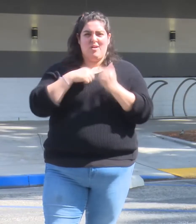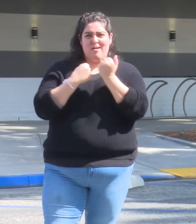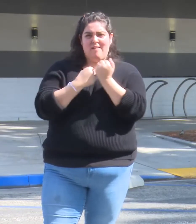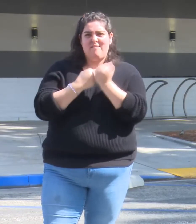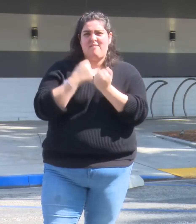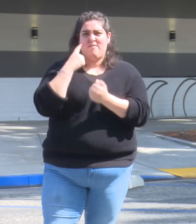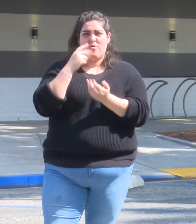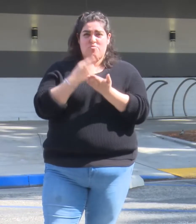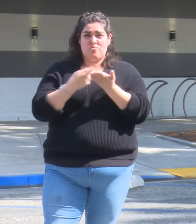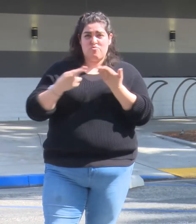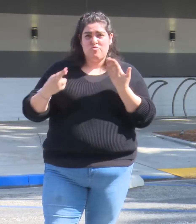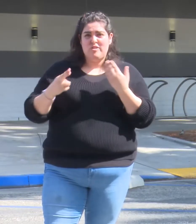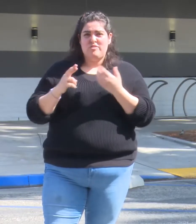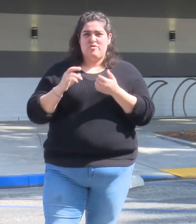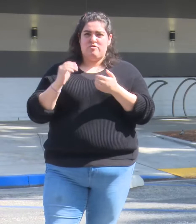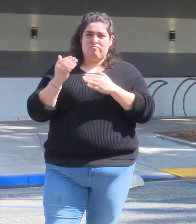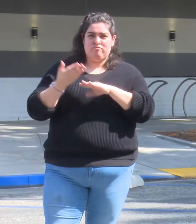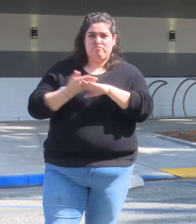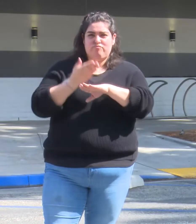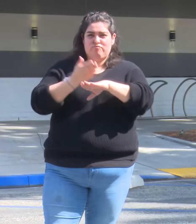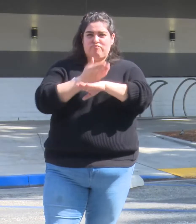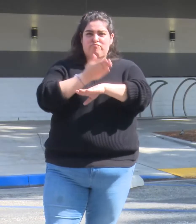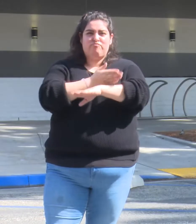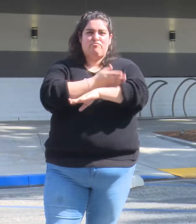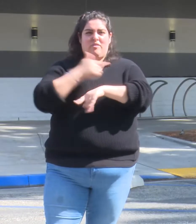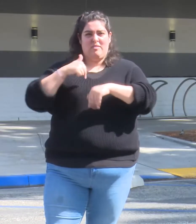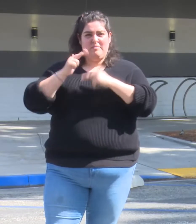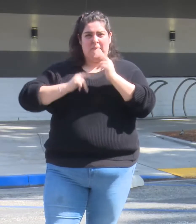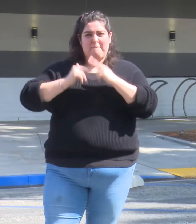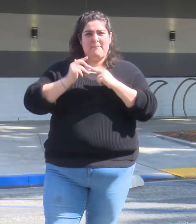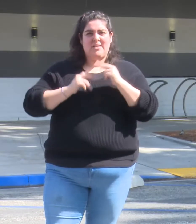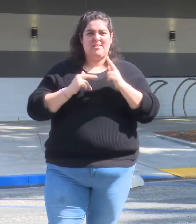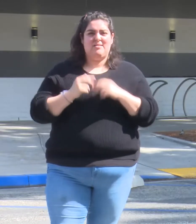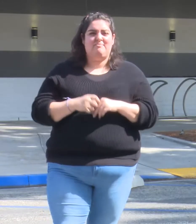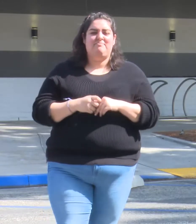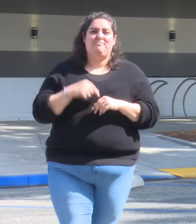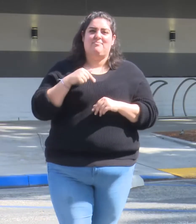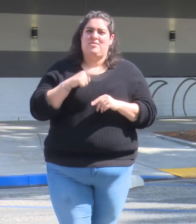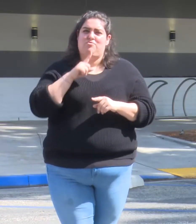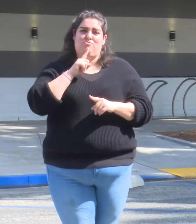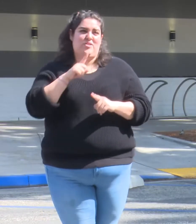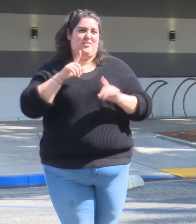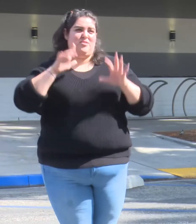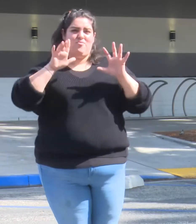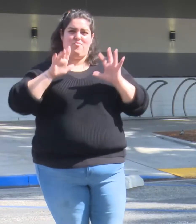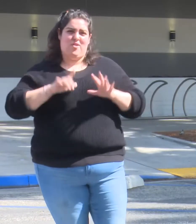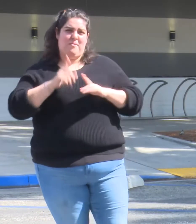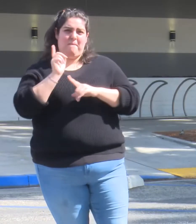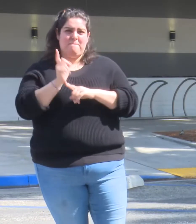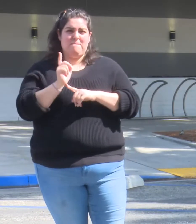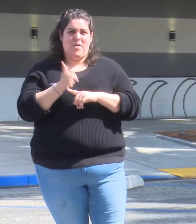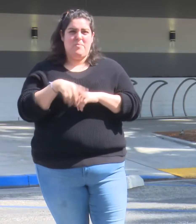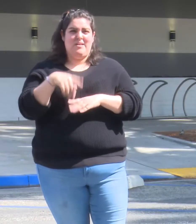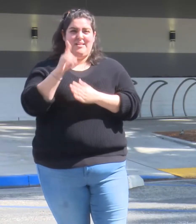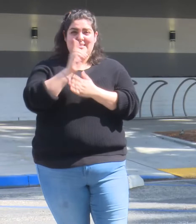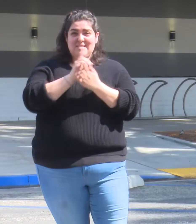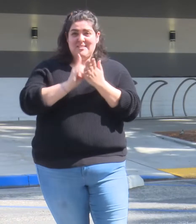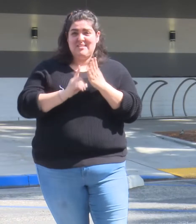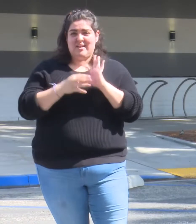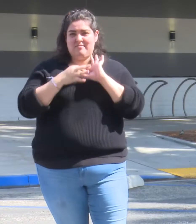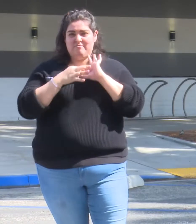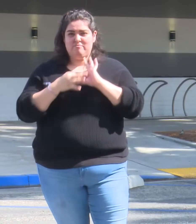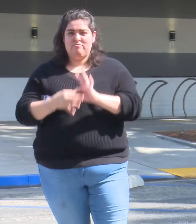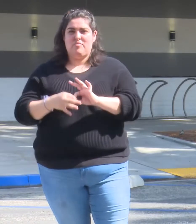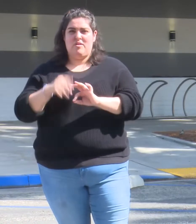bring the building back to life, to what it is now. This is truly an incredible moment. The design is so closely linked to the mission